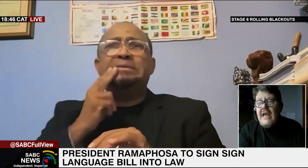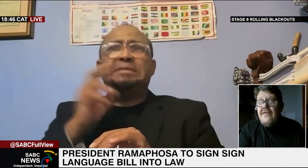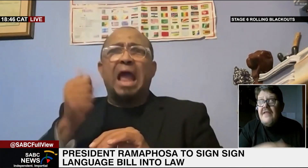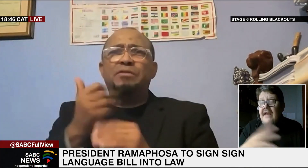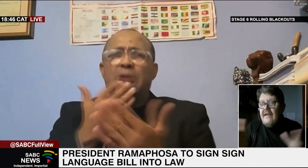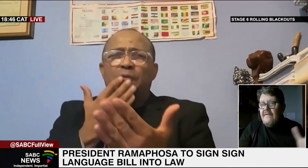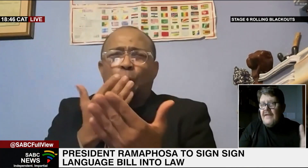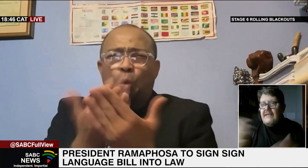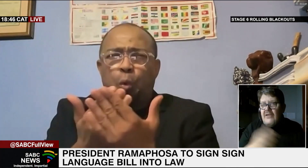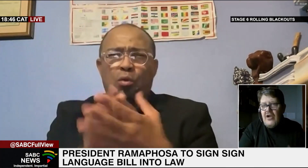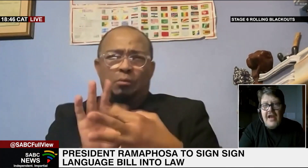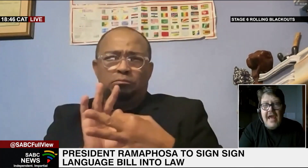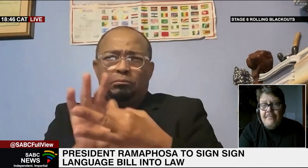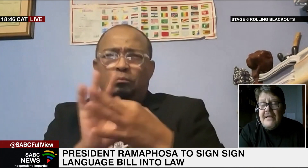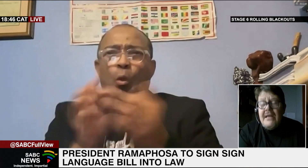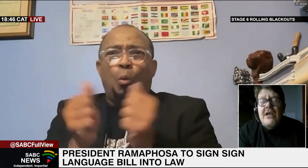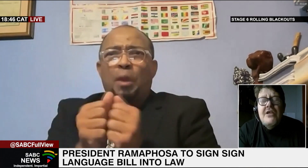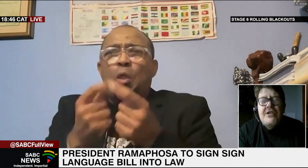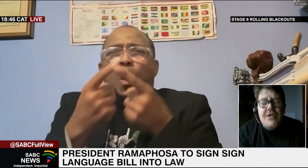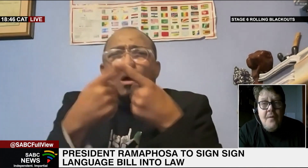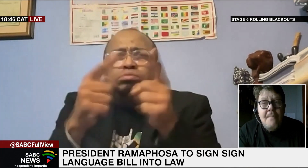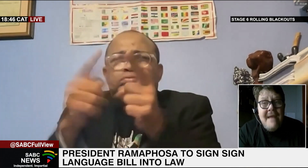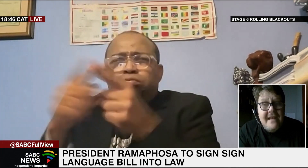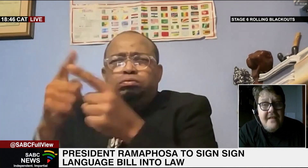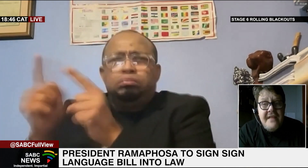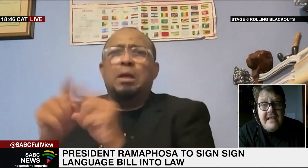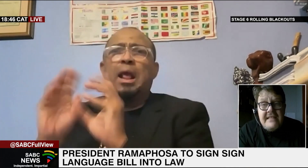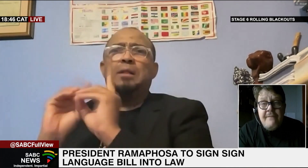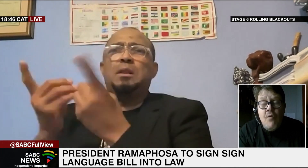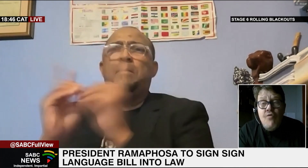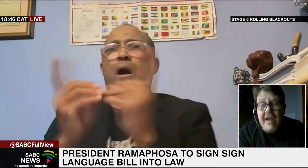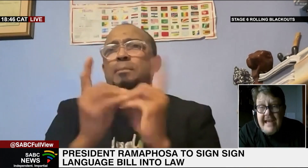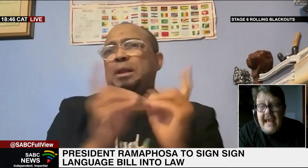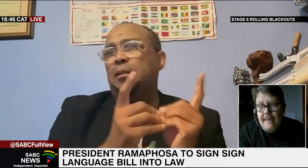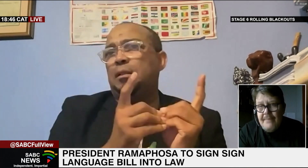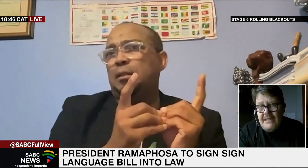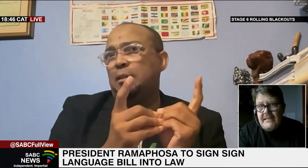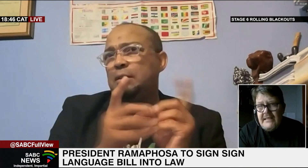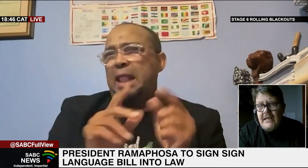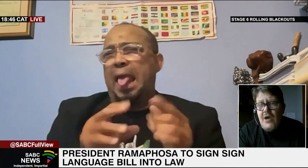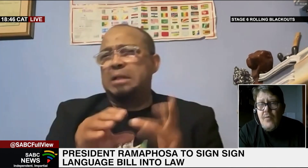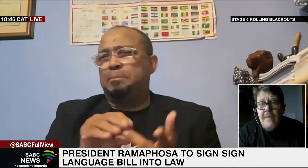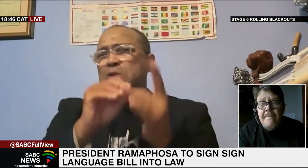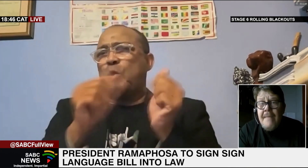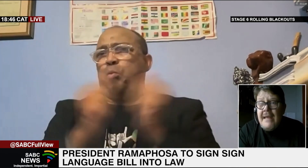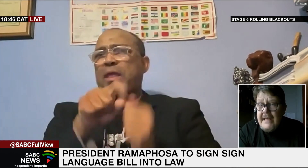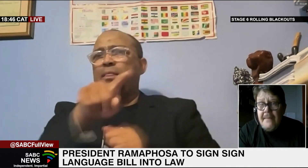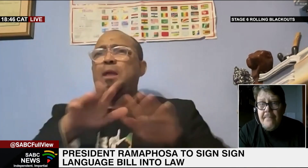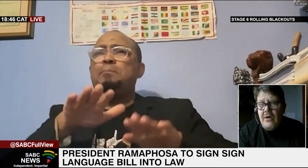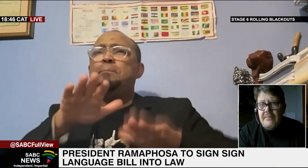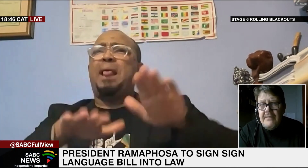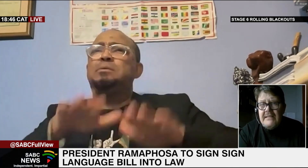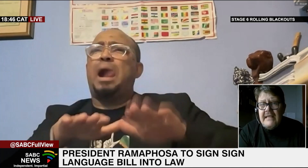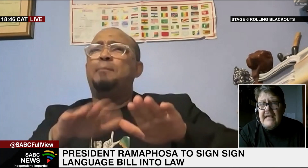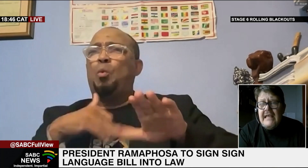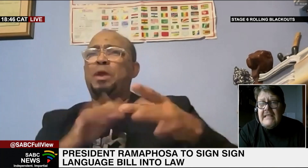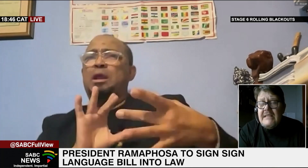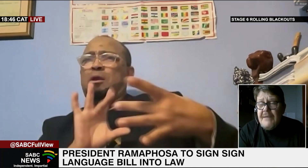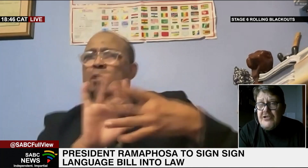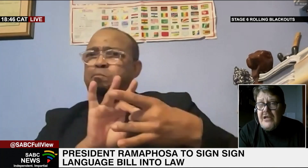law, then things are going to happen. So many things have already happened with many